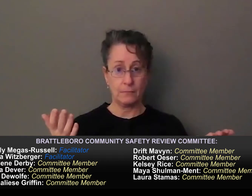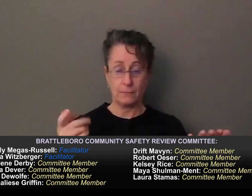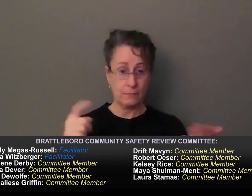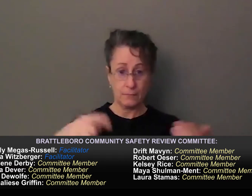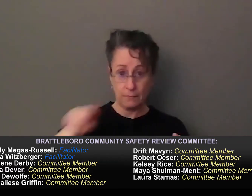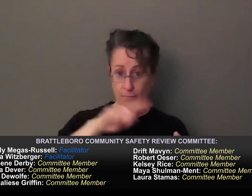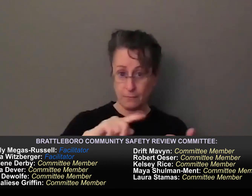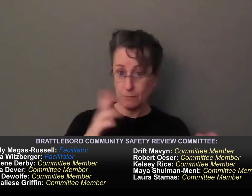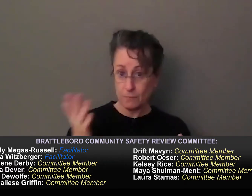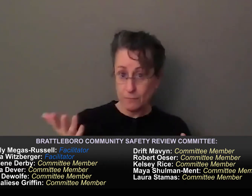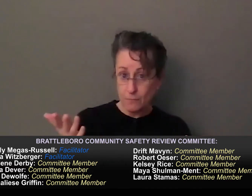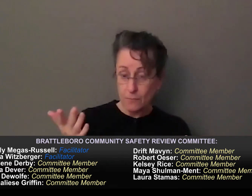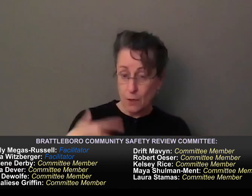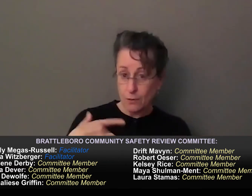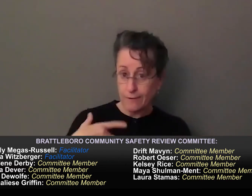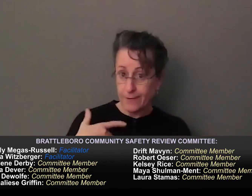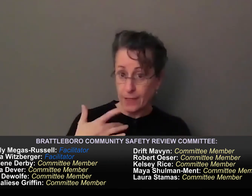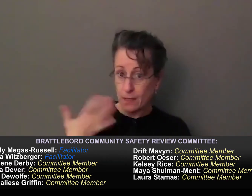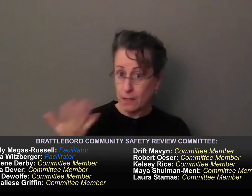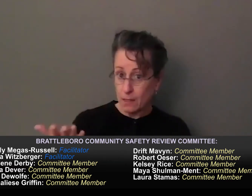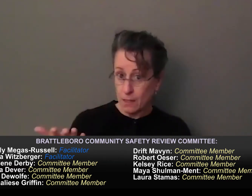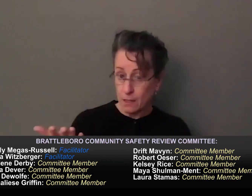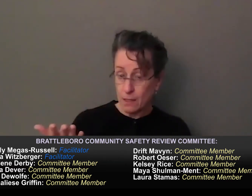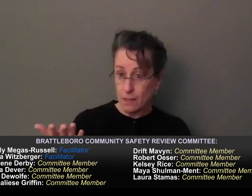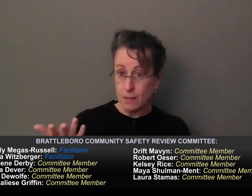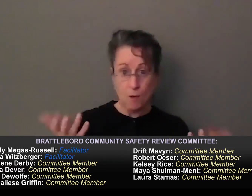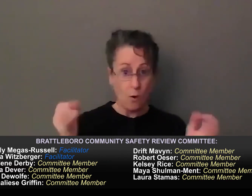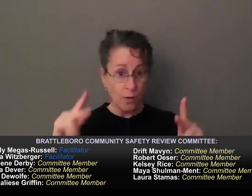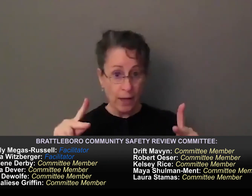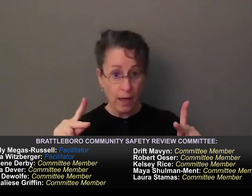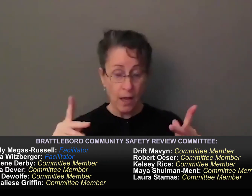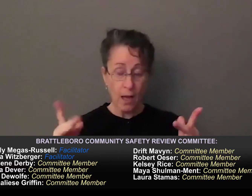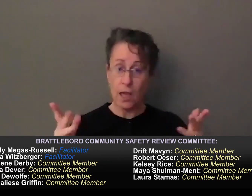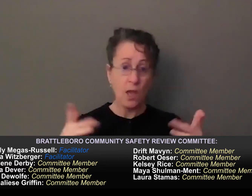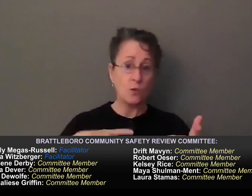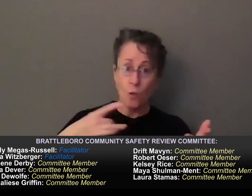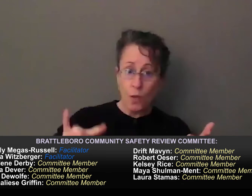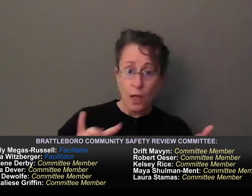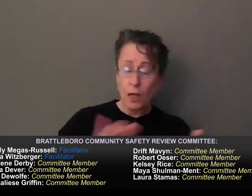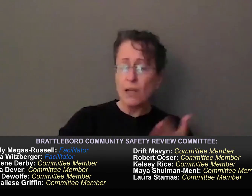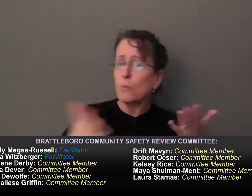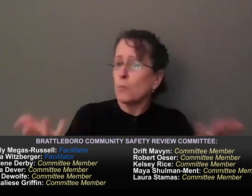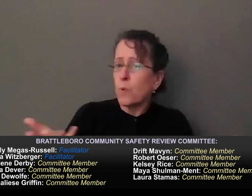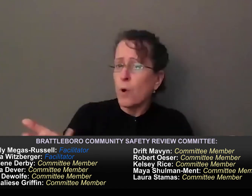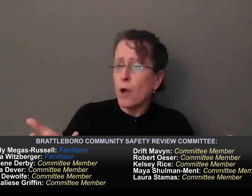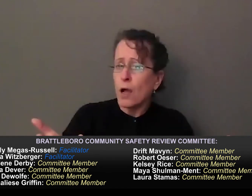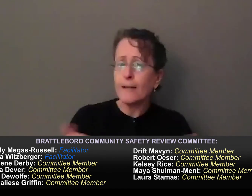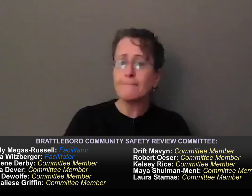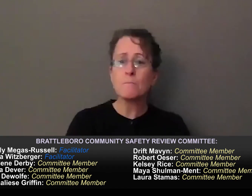concern about that? If not, I think we could do a little vote. Yeah. Can